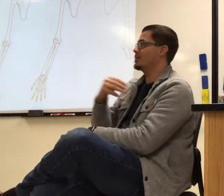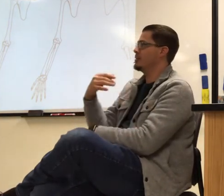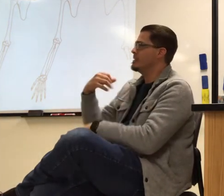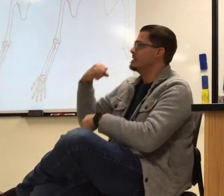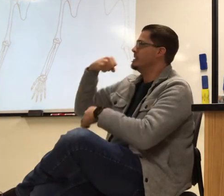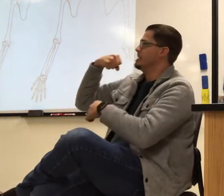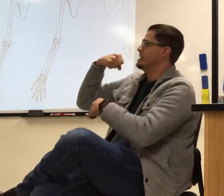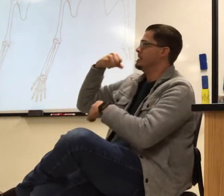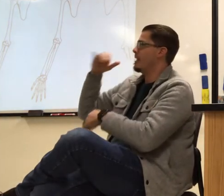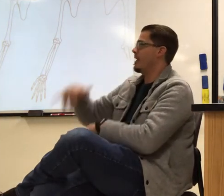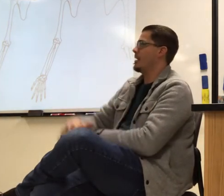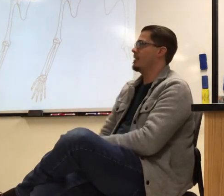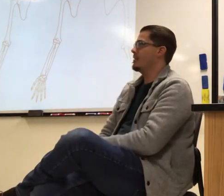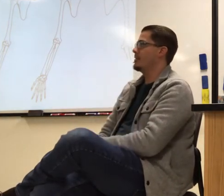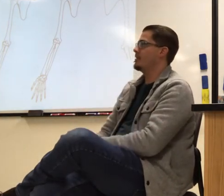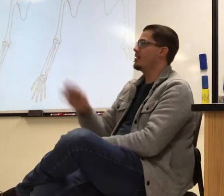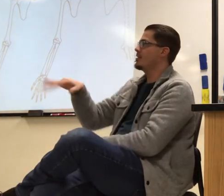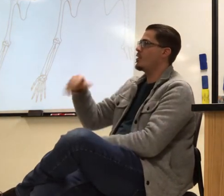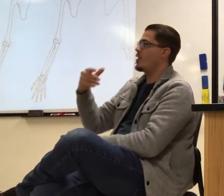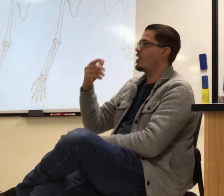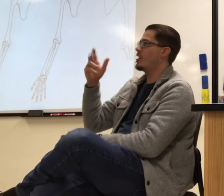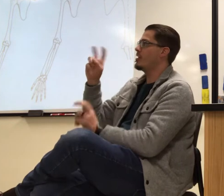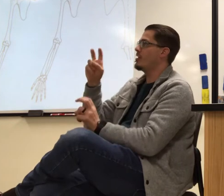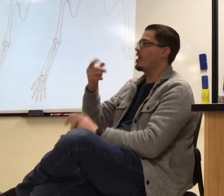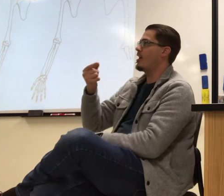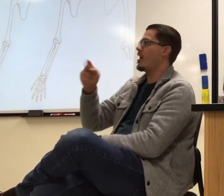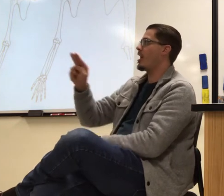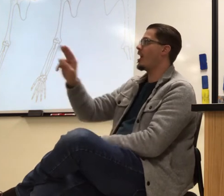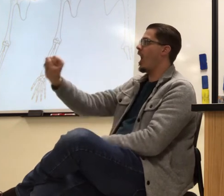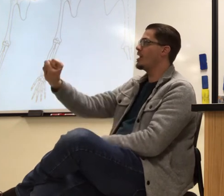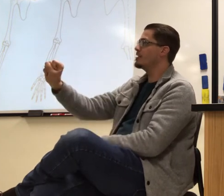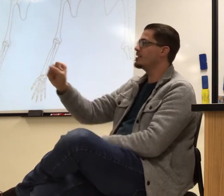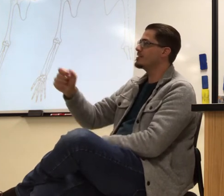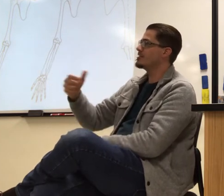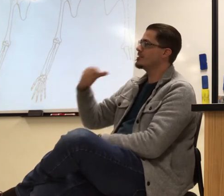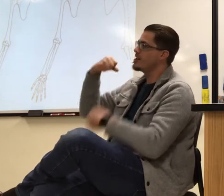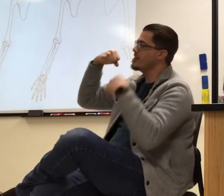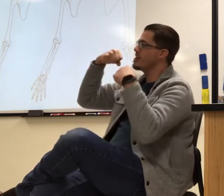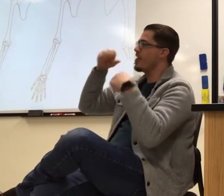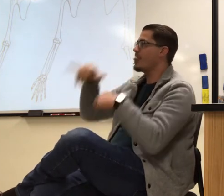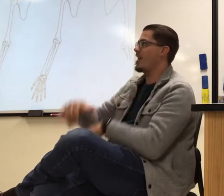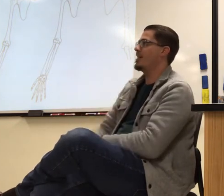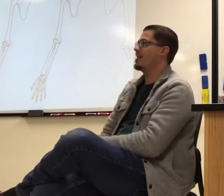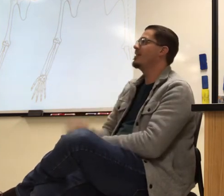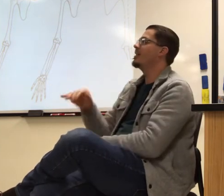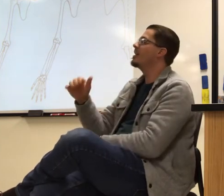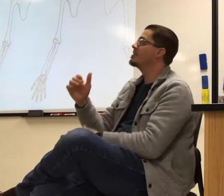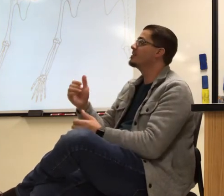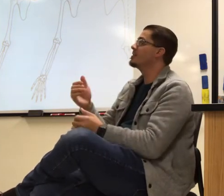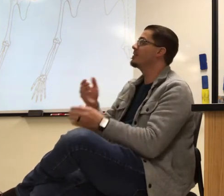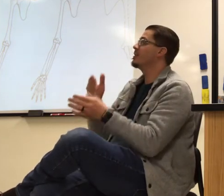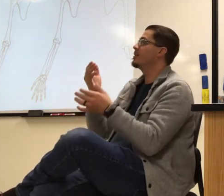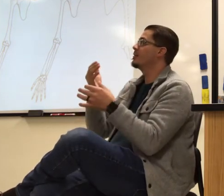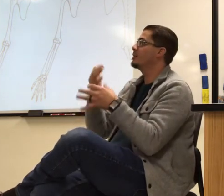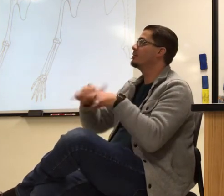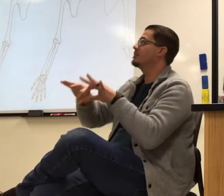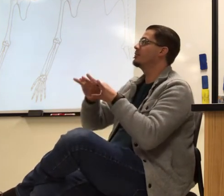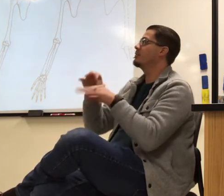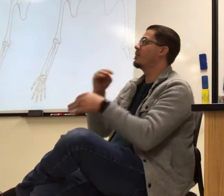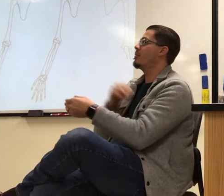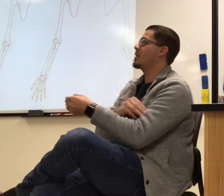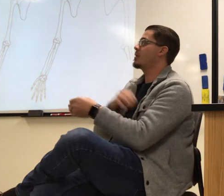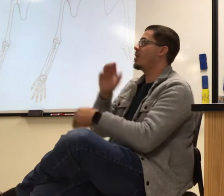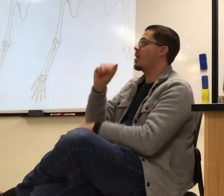flex. Okay, your guns, as we call them. Now, interestingly, this is the major muscle of the arm. However, as we'll